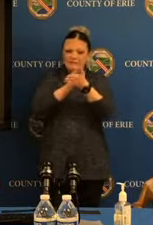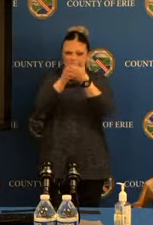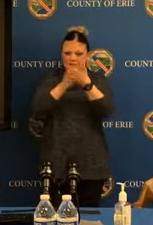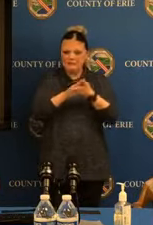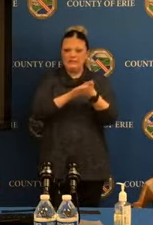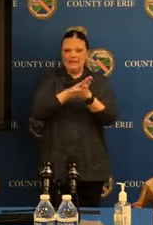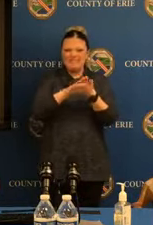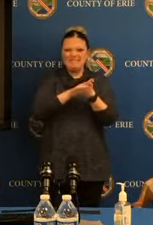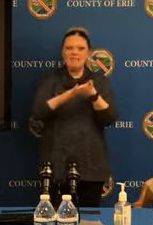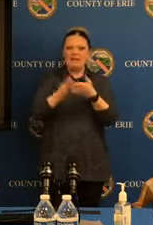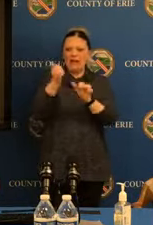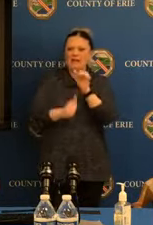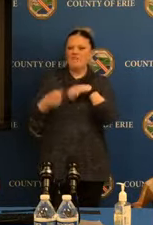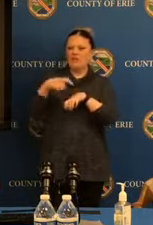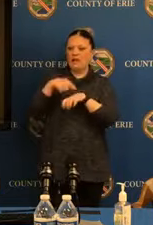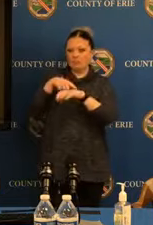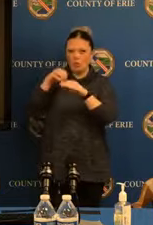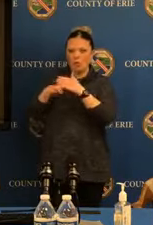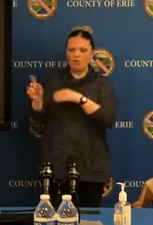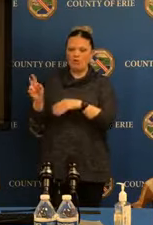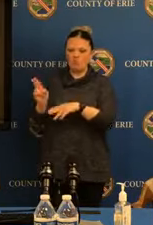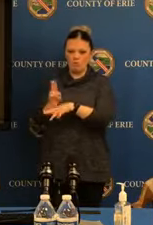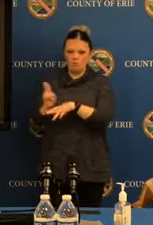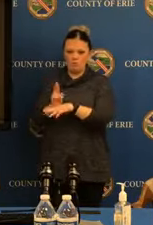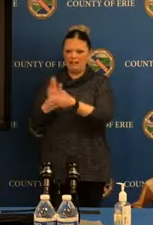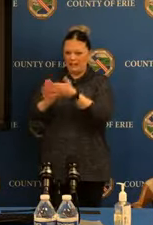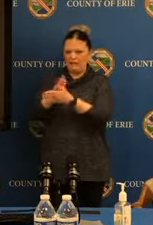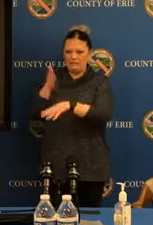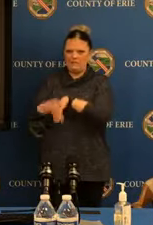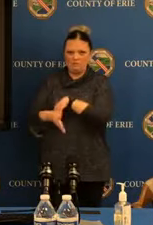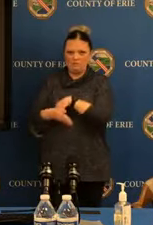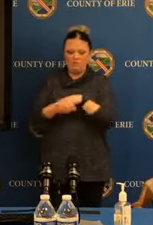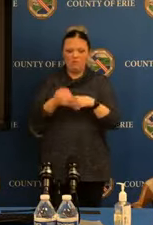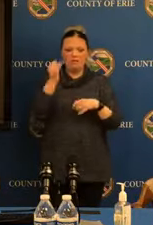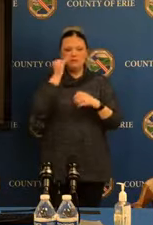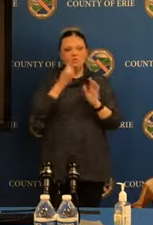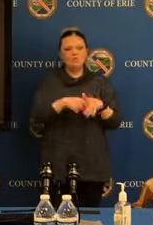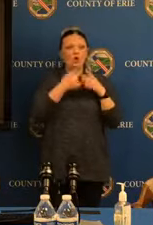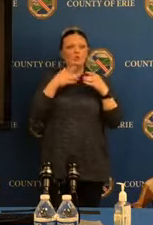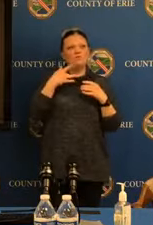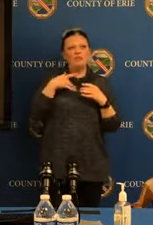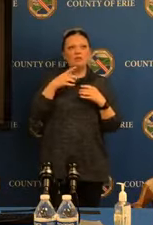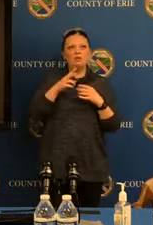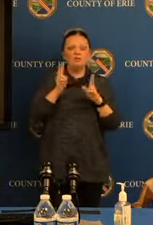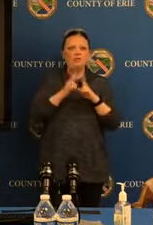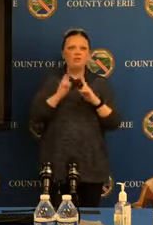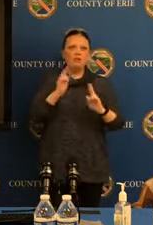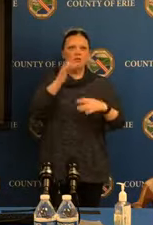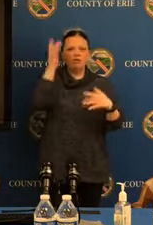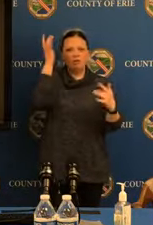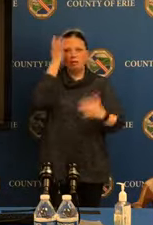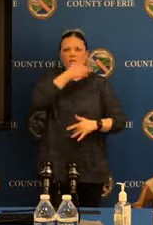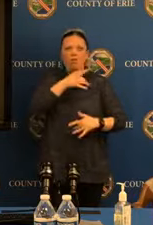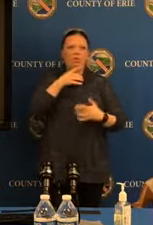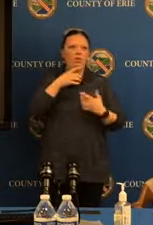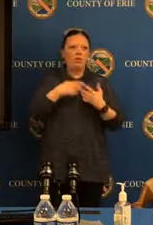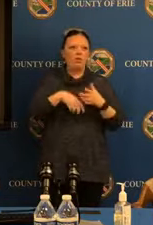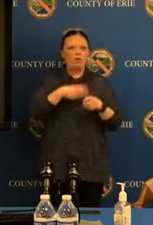every time you go in there and use it. And then if you start to feel like very ill, difficulty breathing,